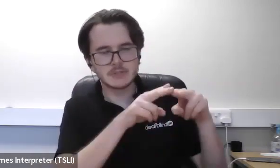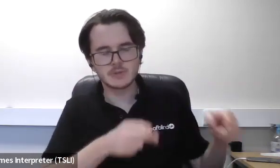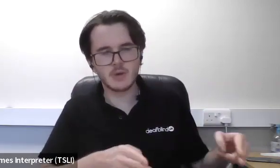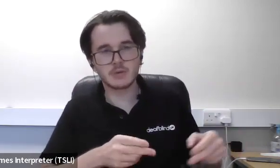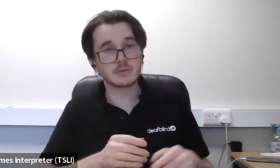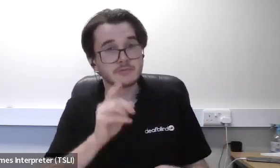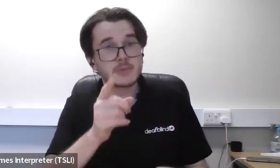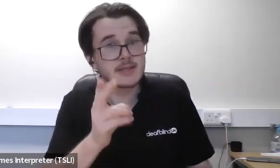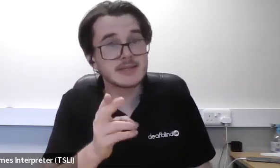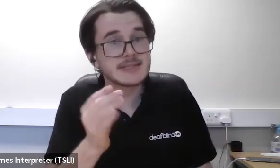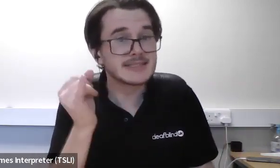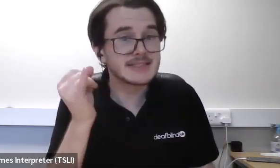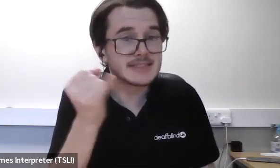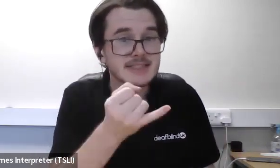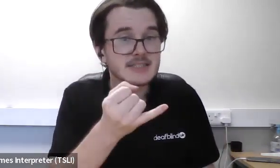64%.